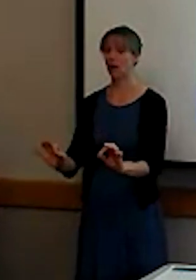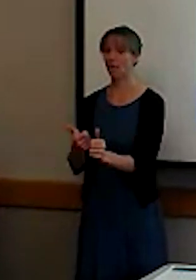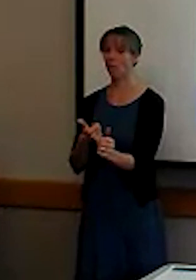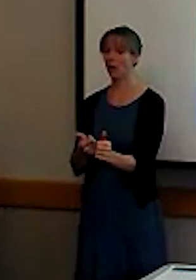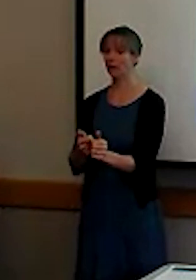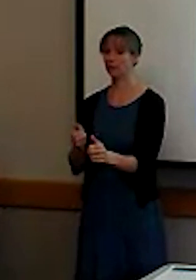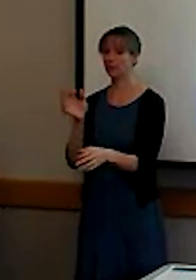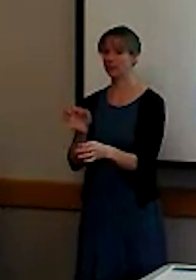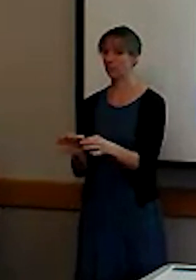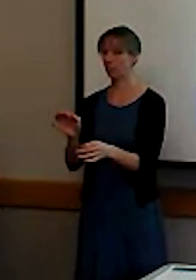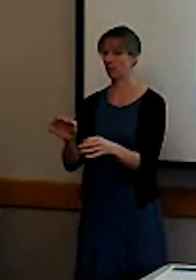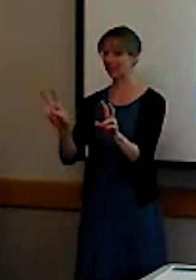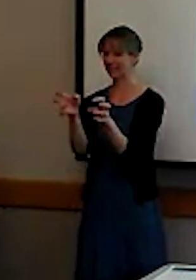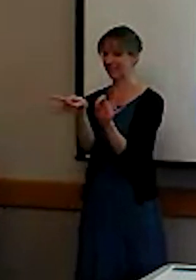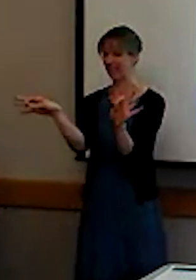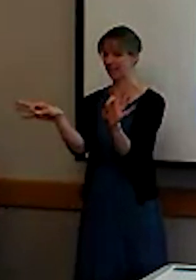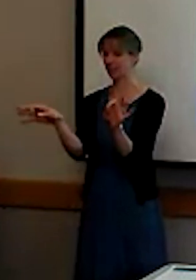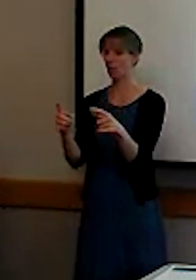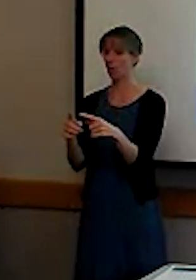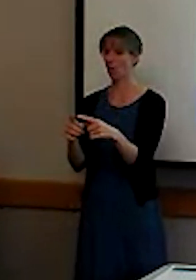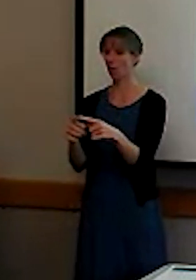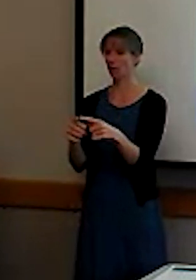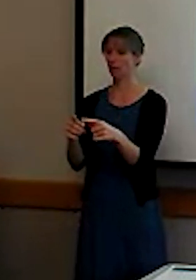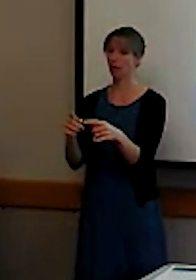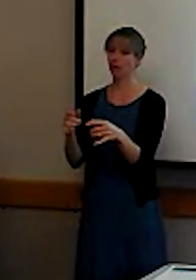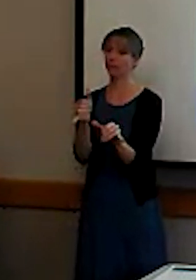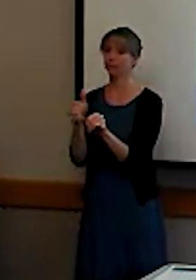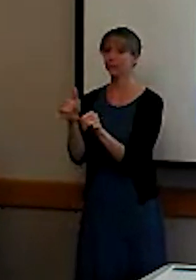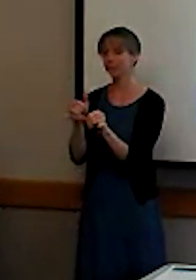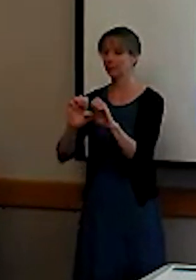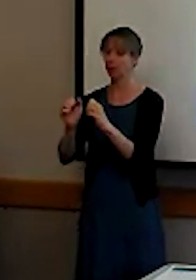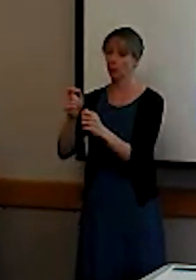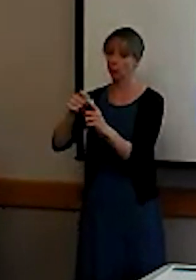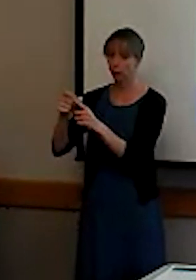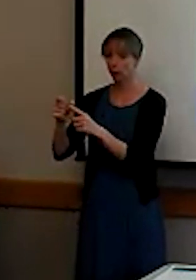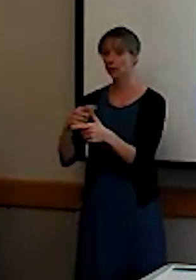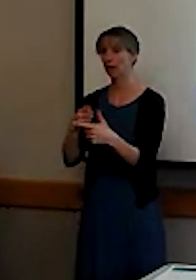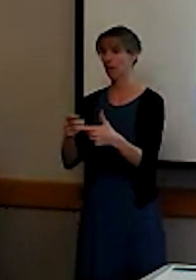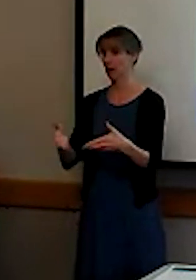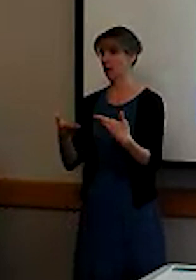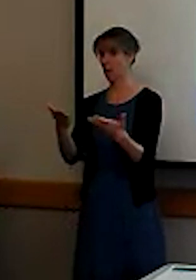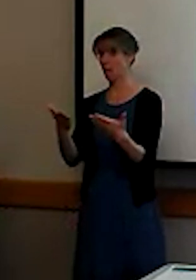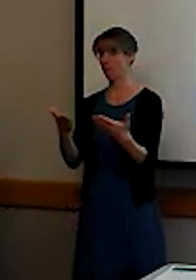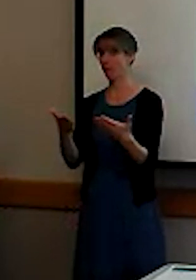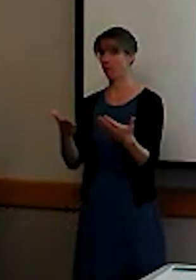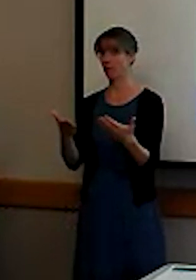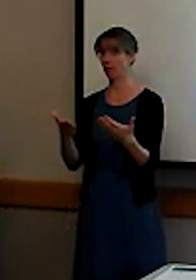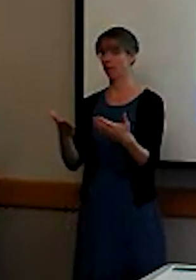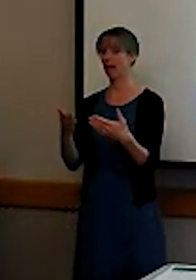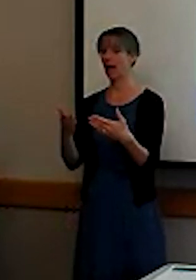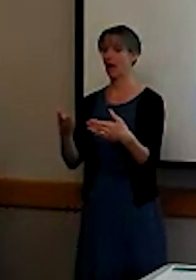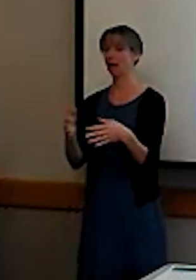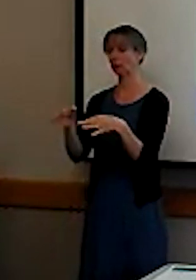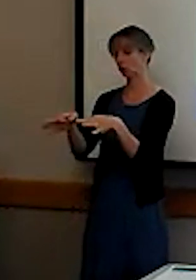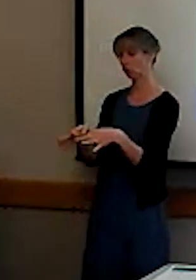those simple sayings, plays on words. And then I always try to provide a